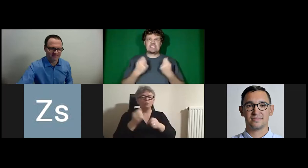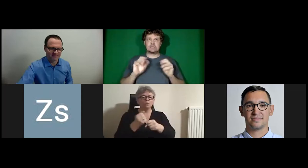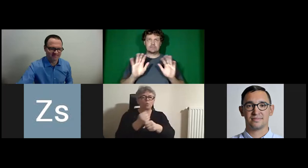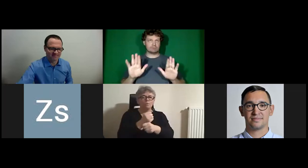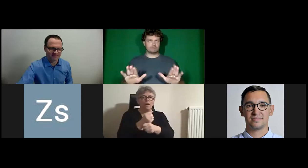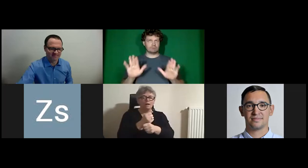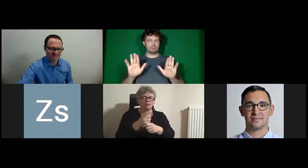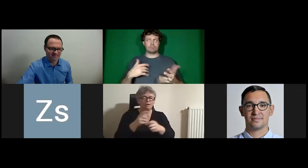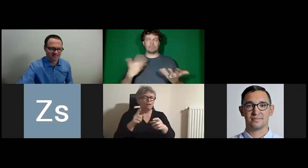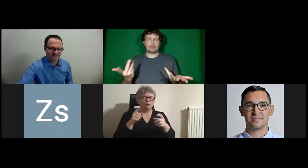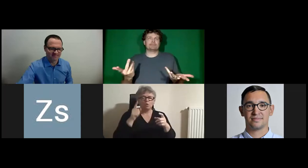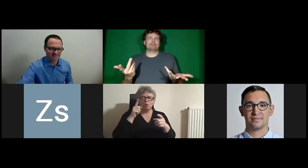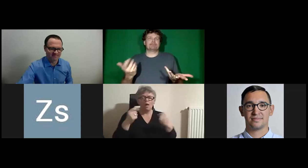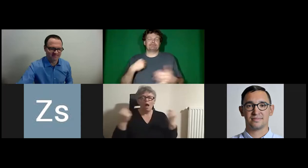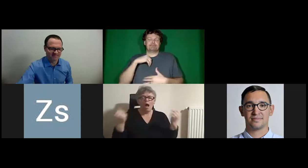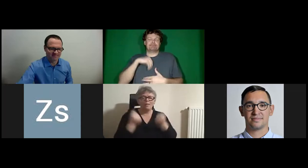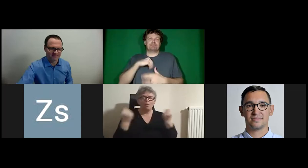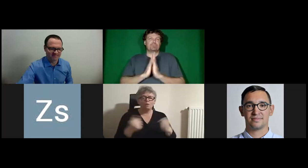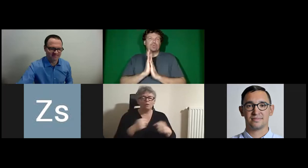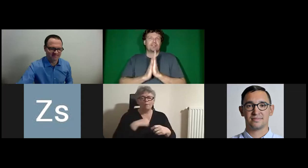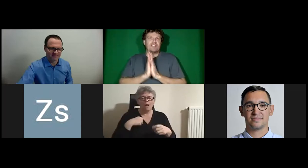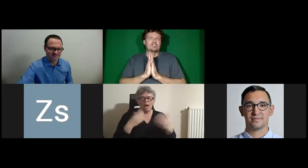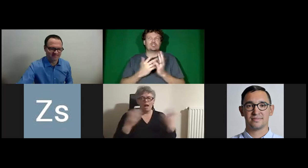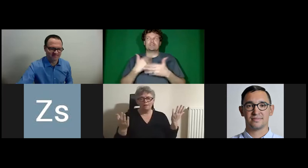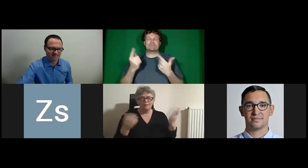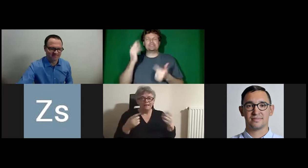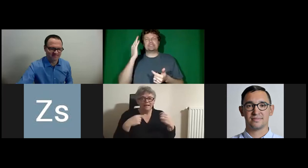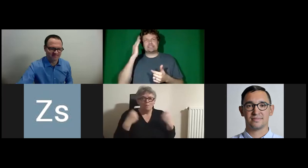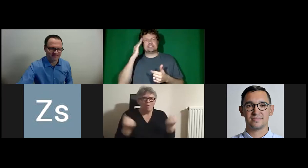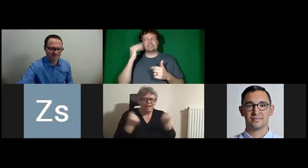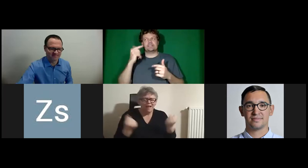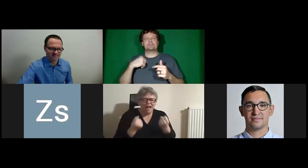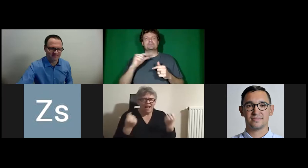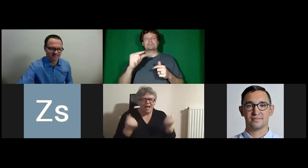because of my spinal injury. And he told me I was overtrained.